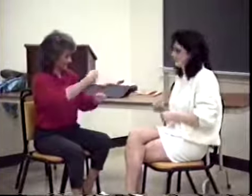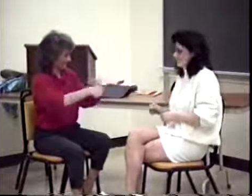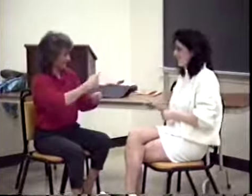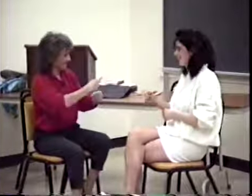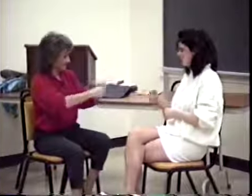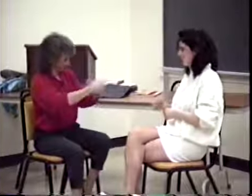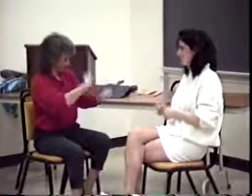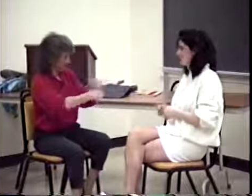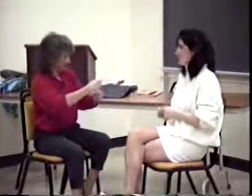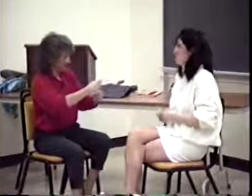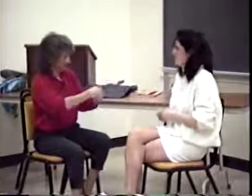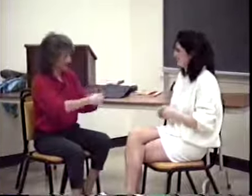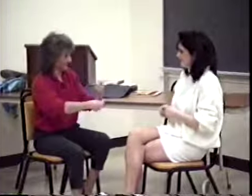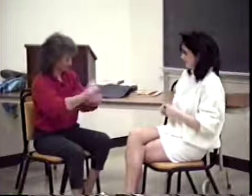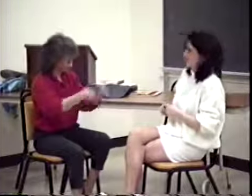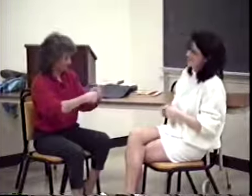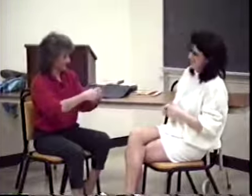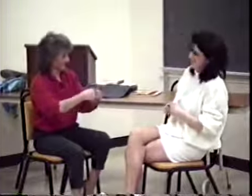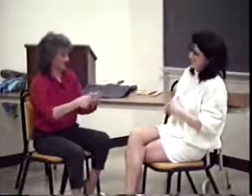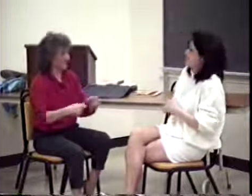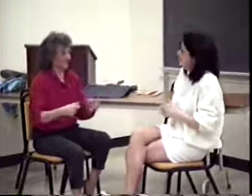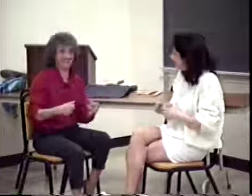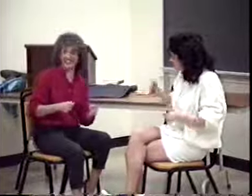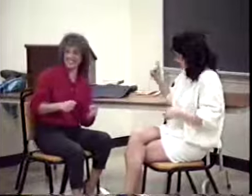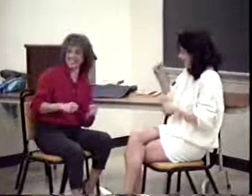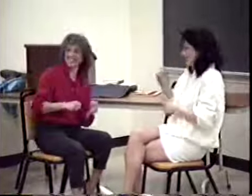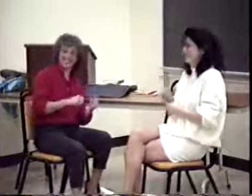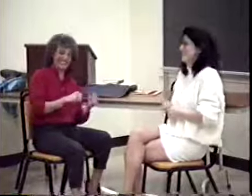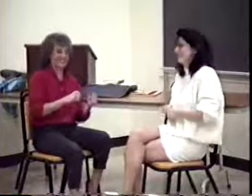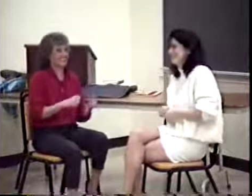She asked if I would trade the horse for a dead one.